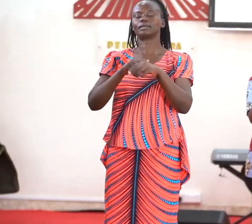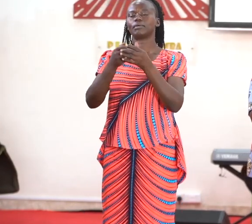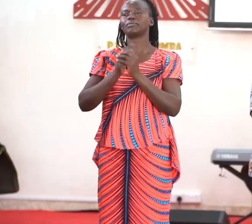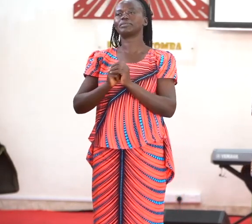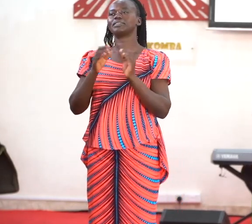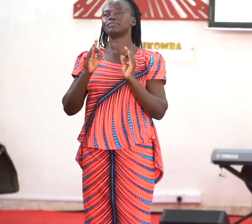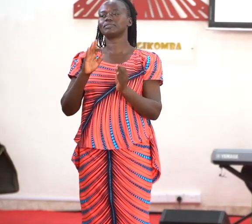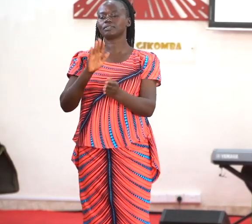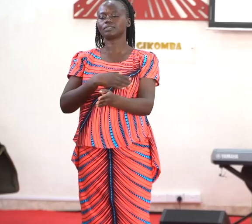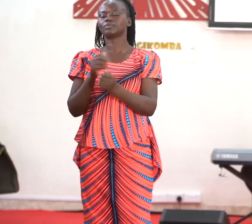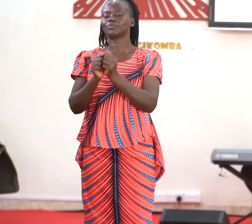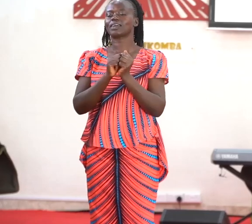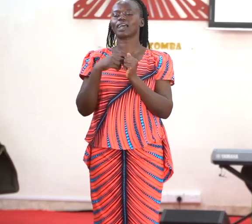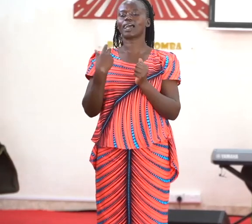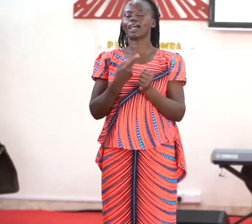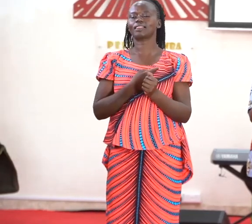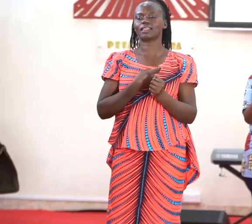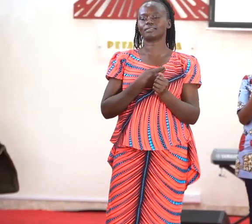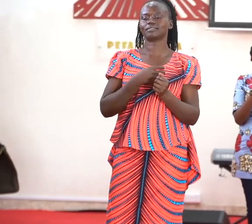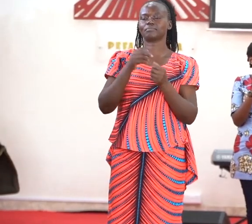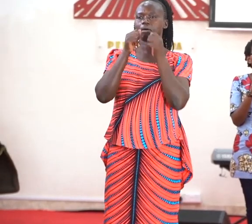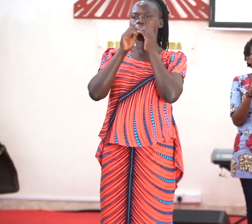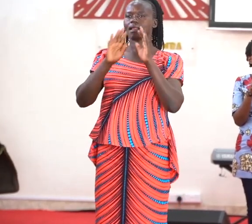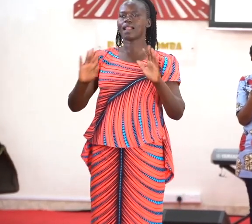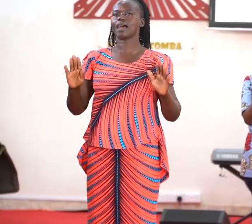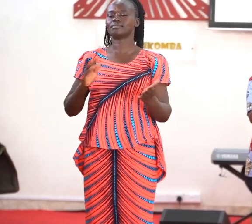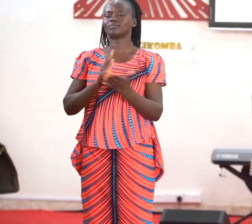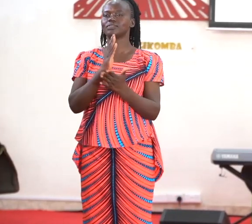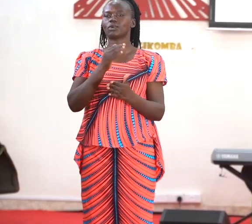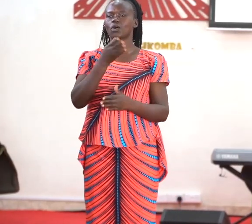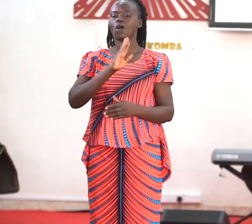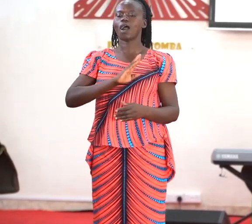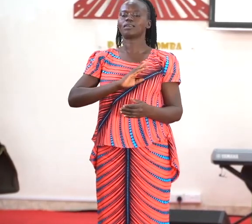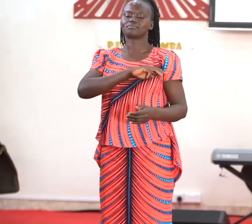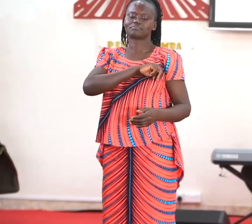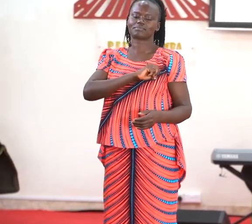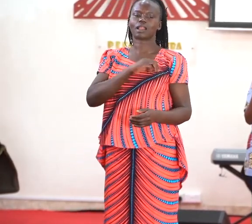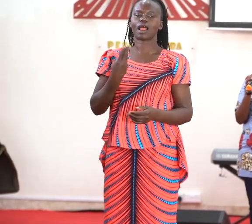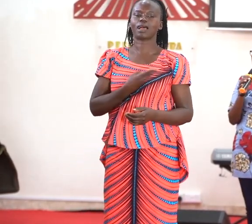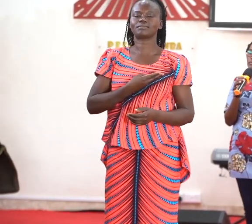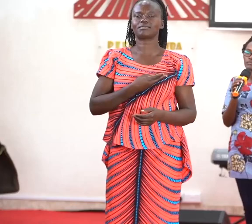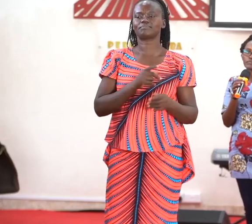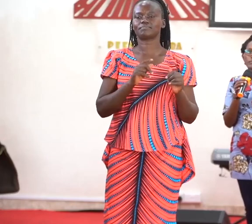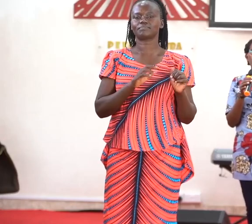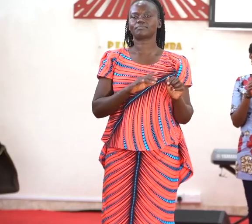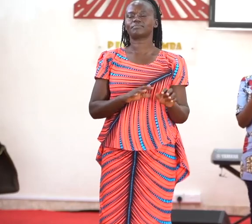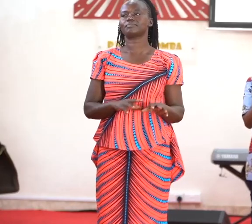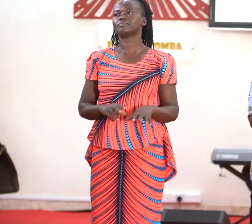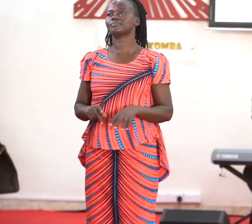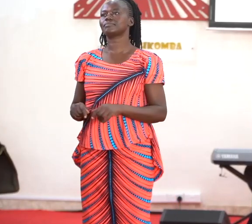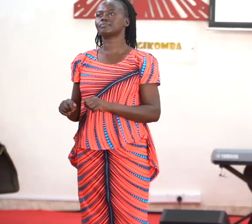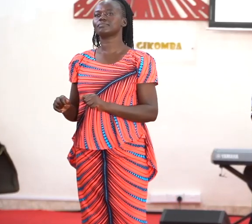if you sing along together with us, Blessed Assurance, God is going to minister unto us in Jesus' name. Thank